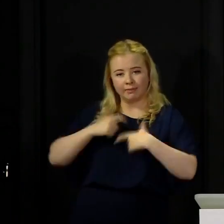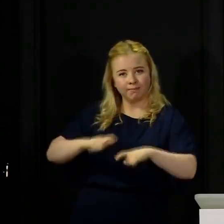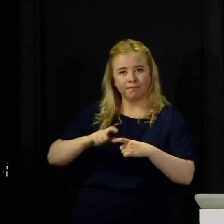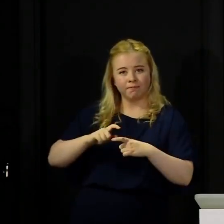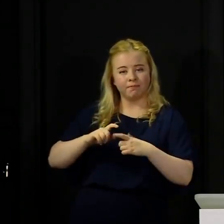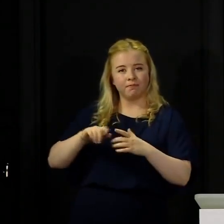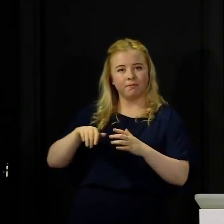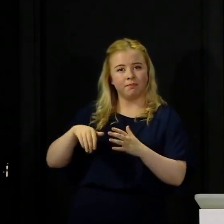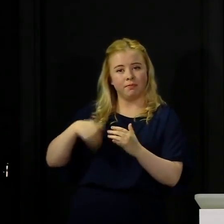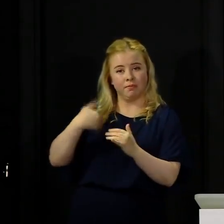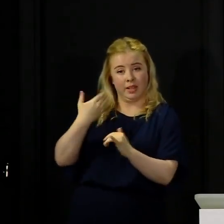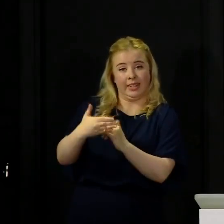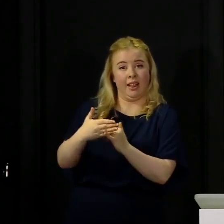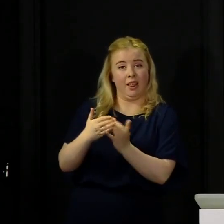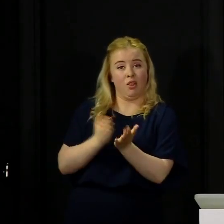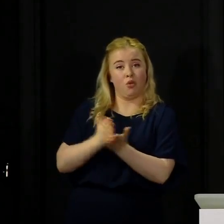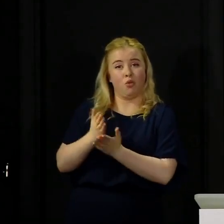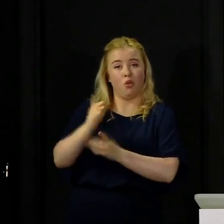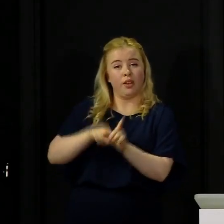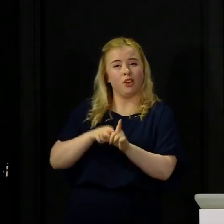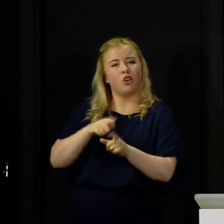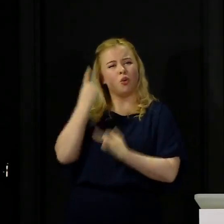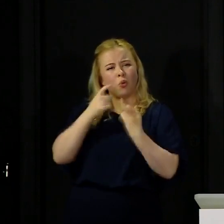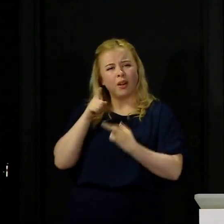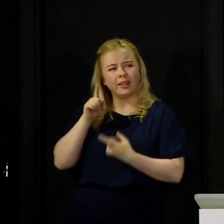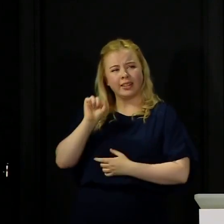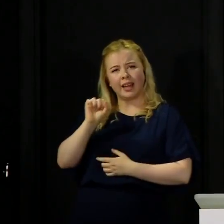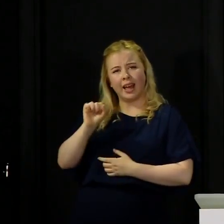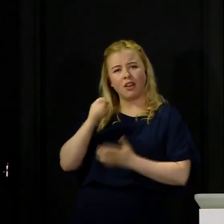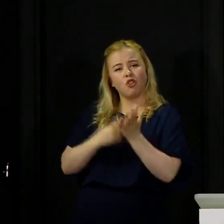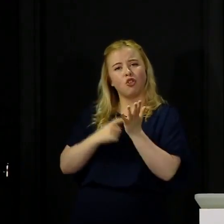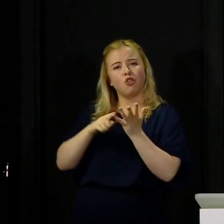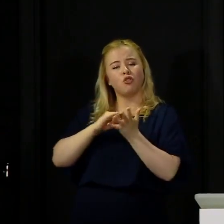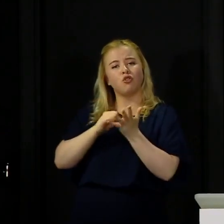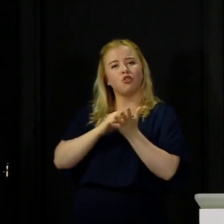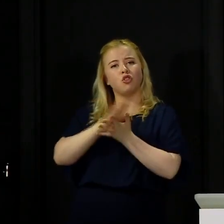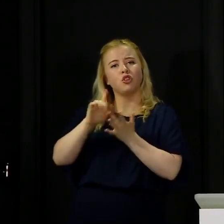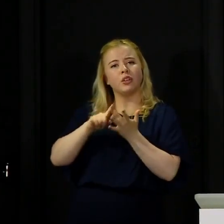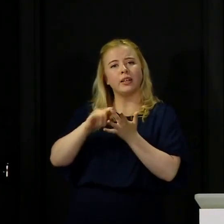doing so. Are you concerned that his comments could suggest no further extension to the scheme?